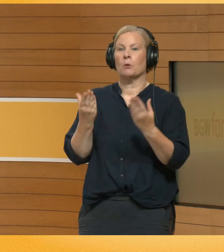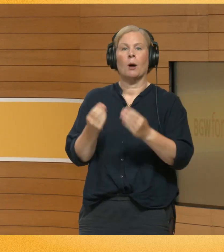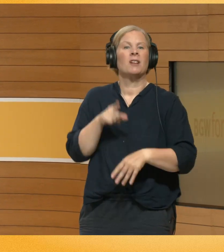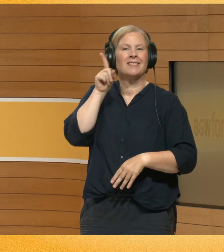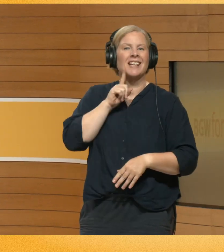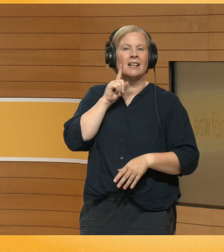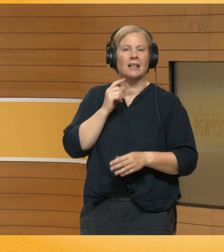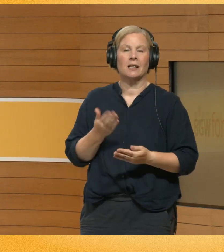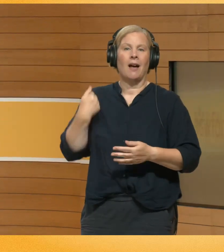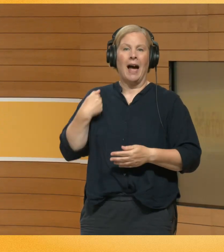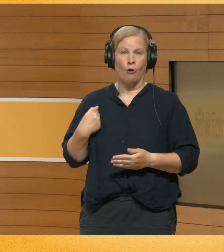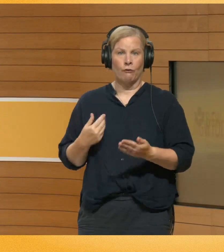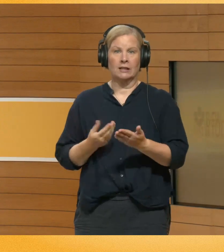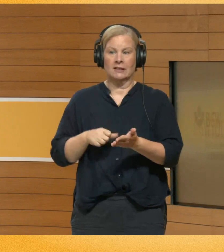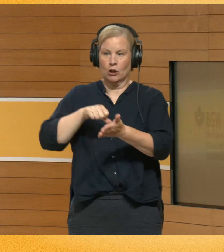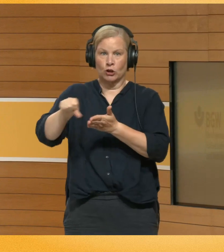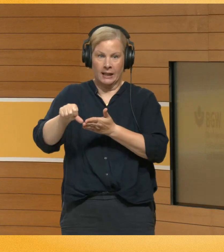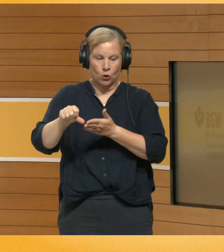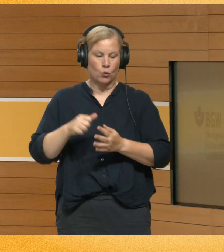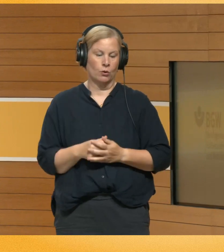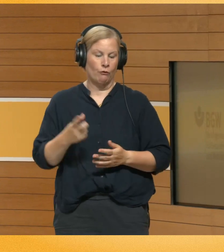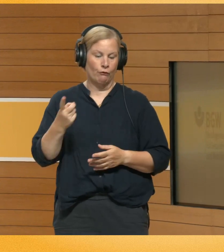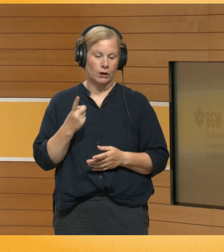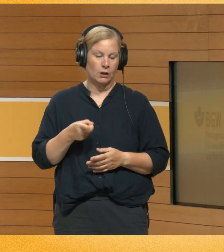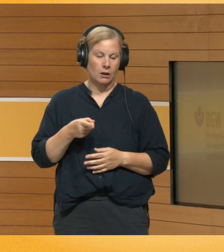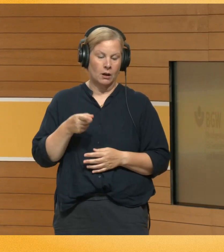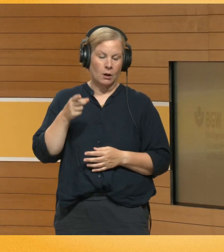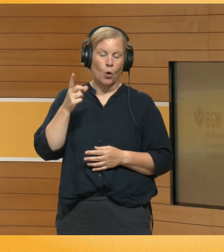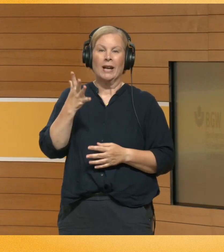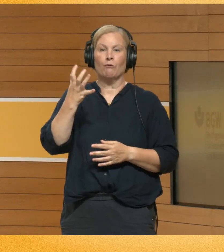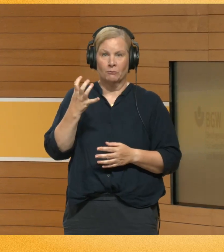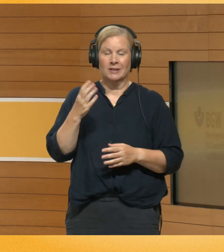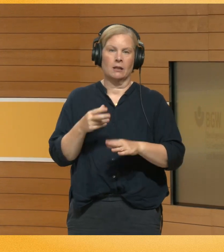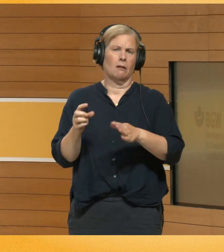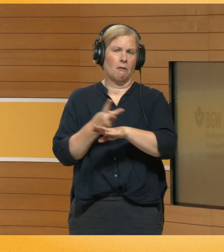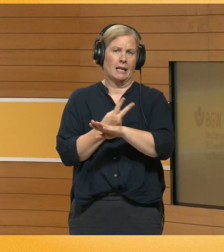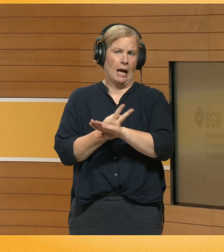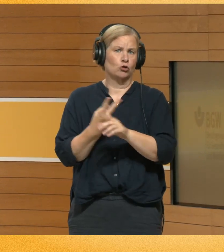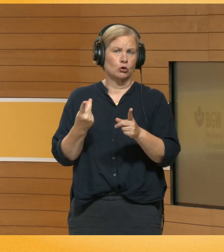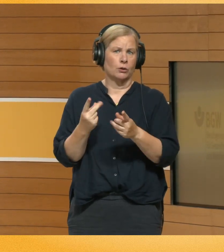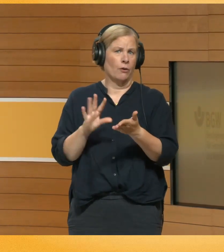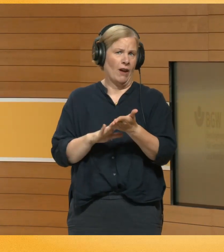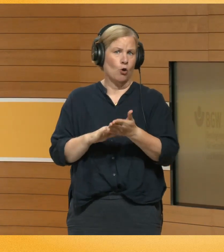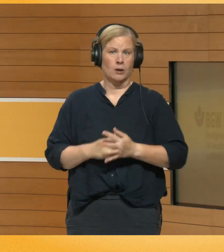the strength of the cedi, this will be reduced to some $15